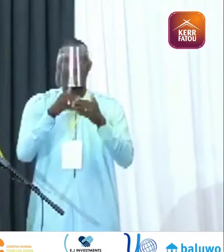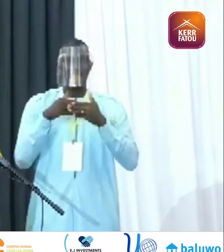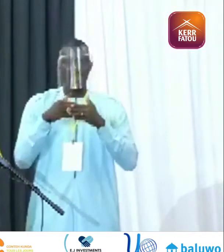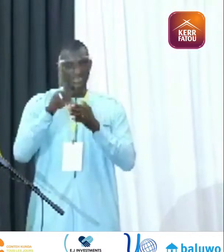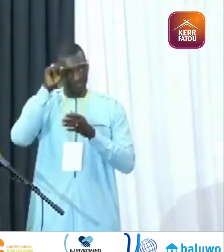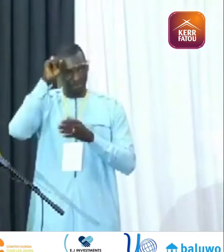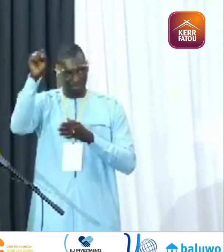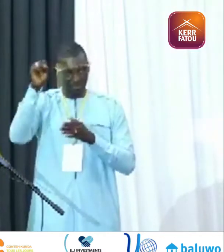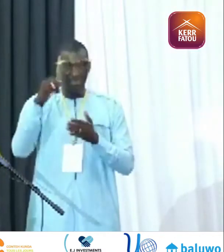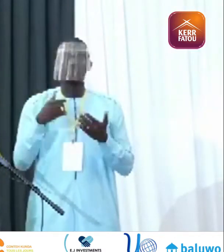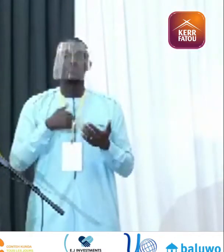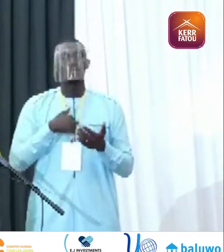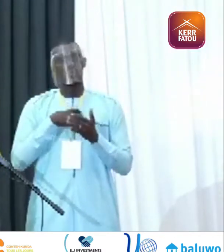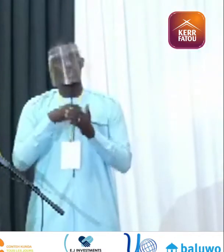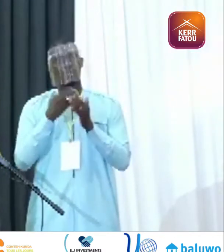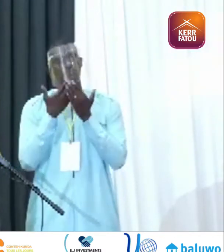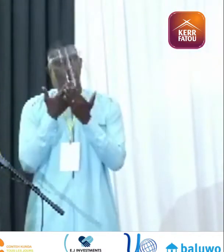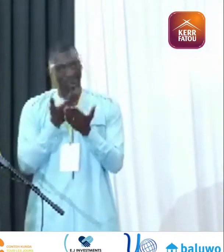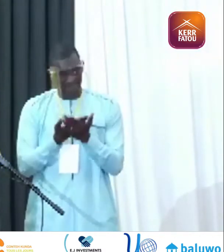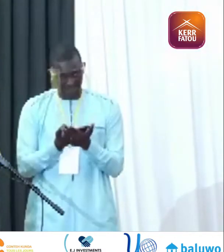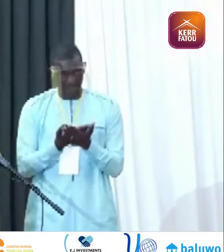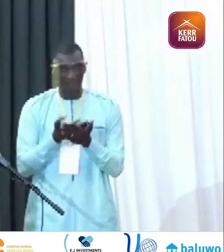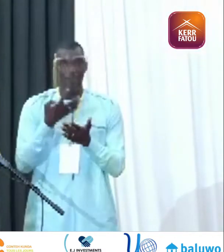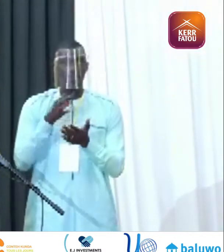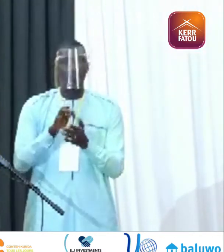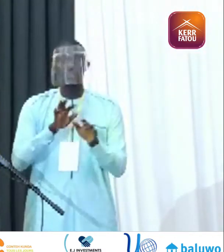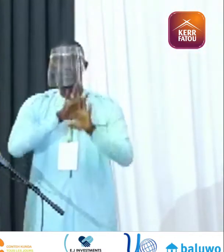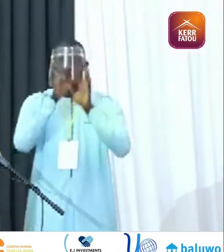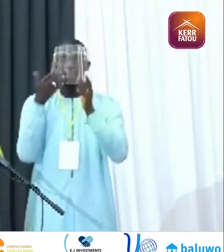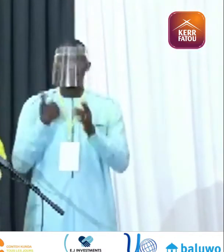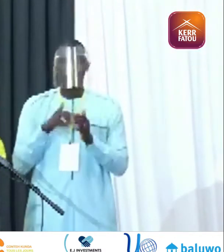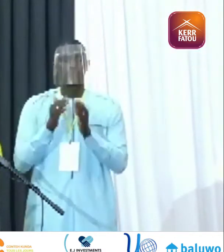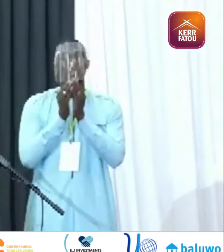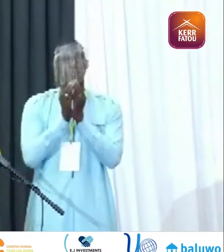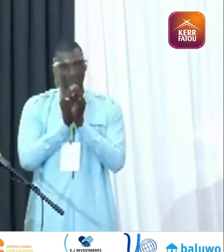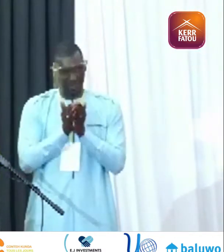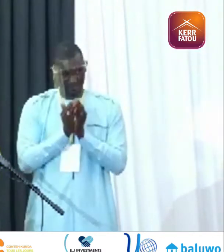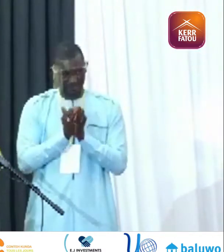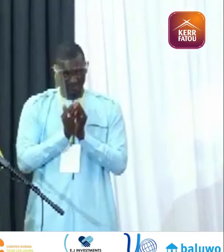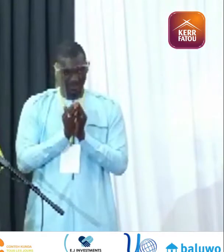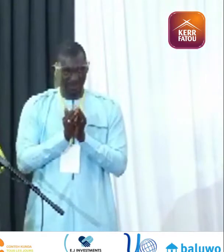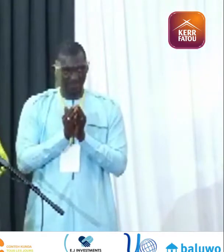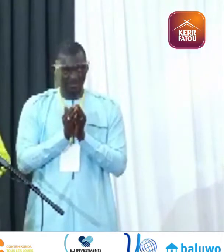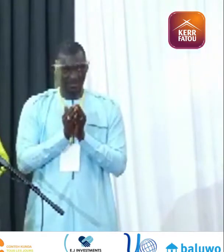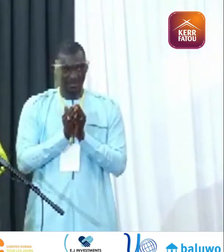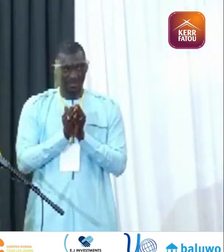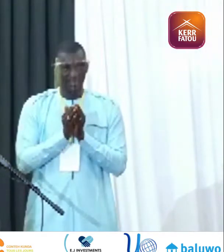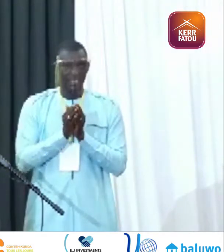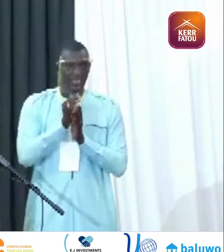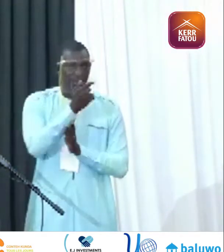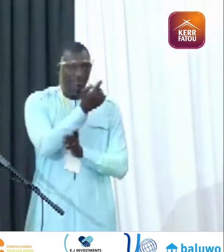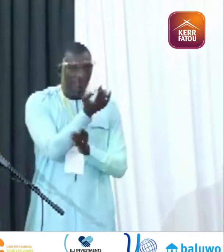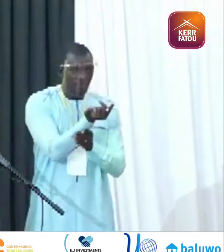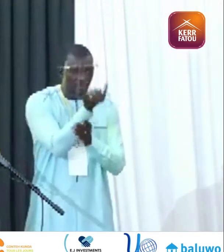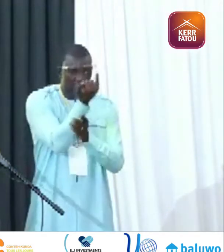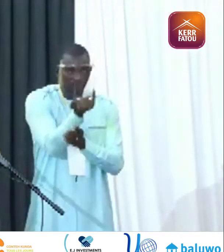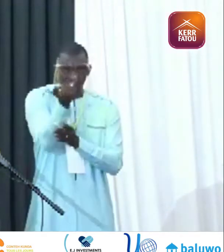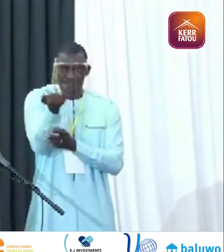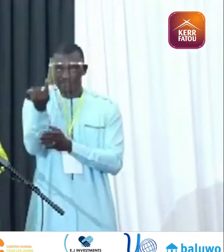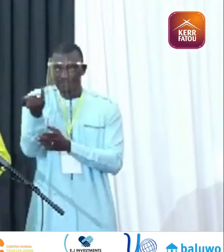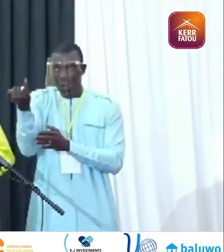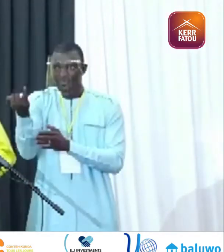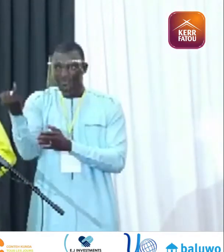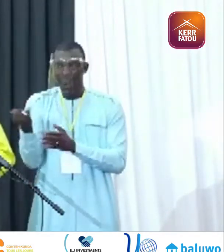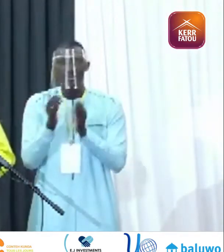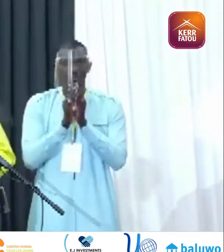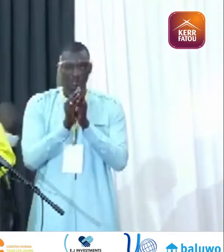president ma nge ñaan mbolo mi yeb su fekke ne mën nañu ñaan ñun kena pour